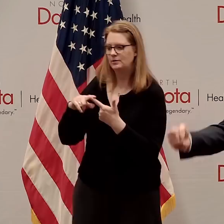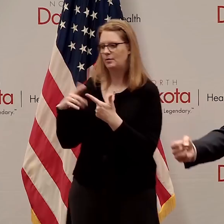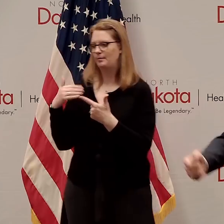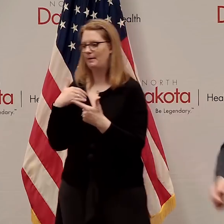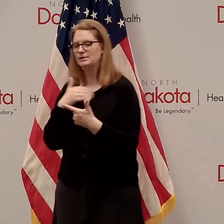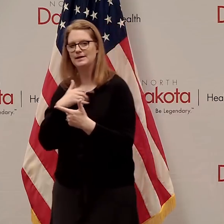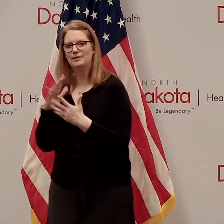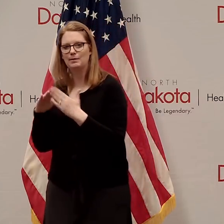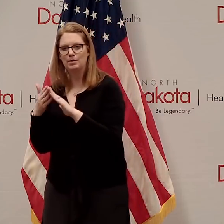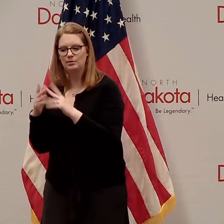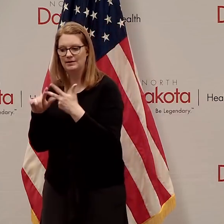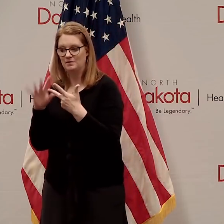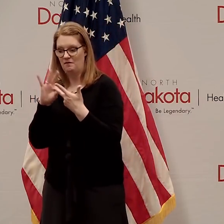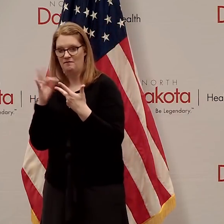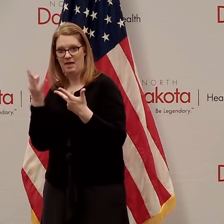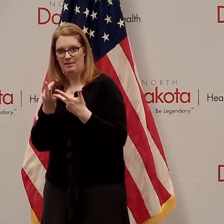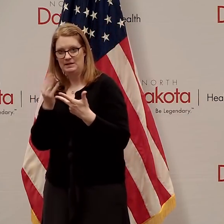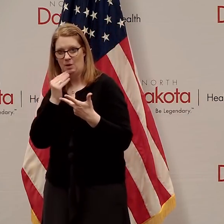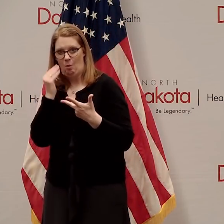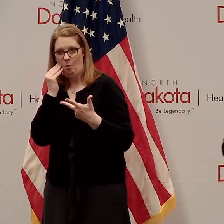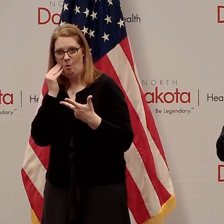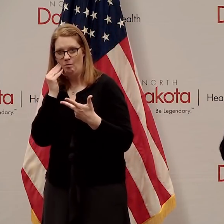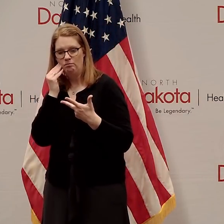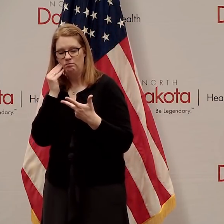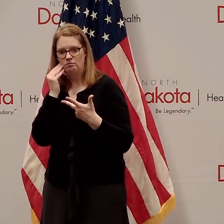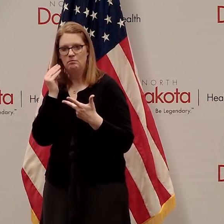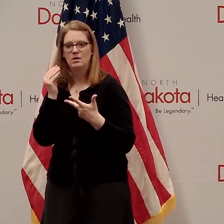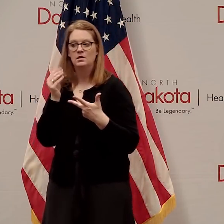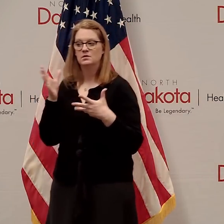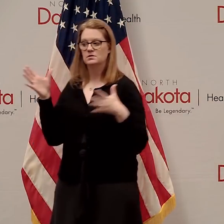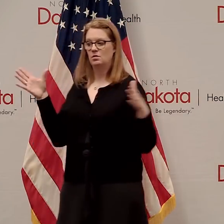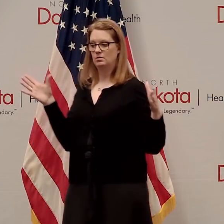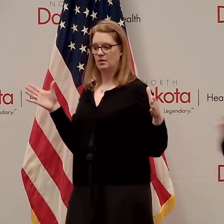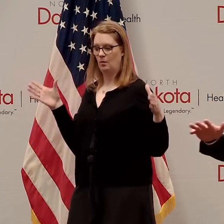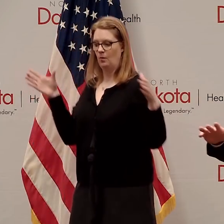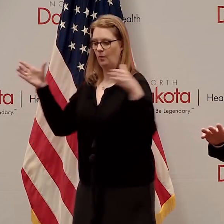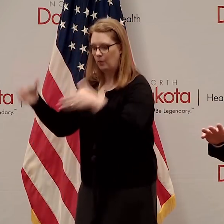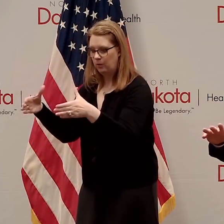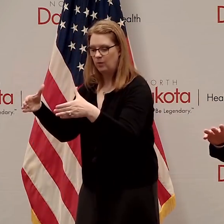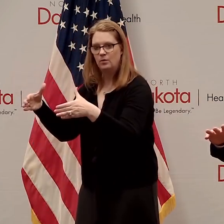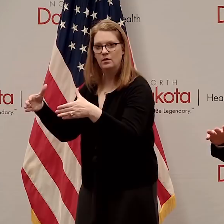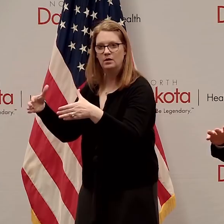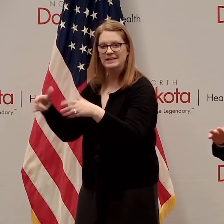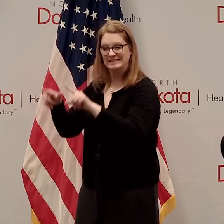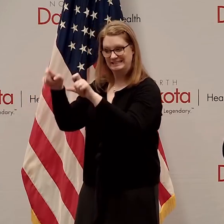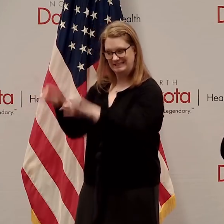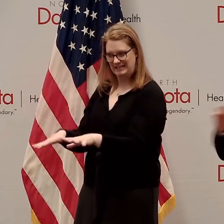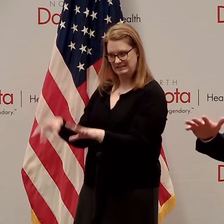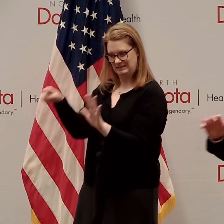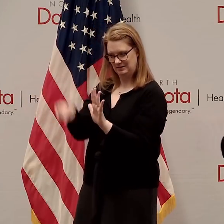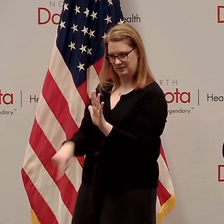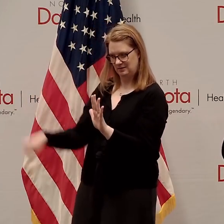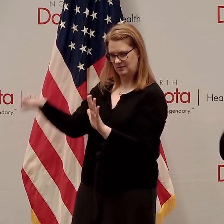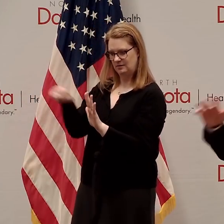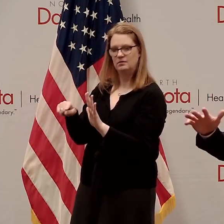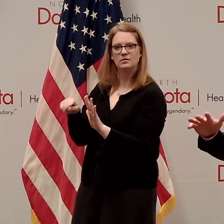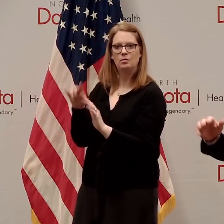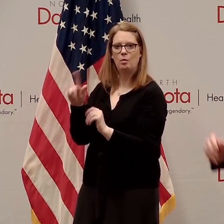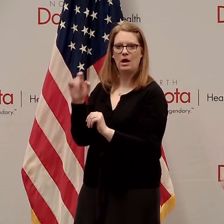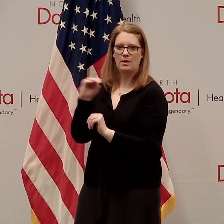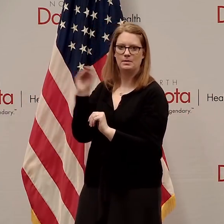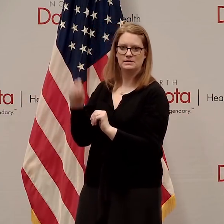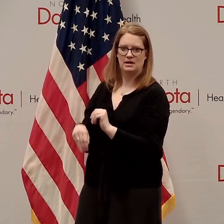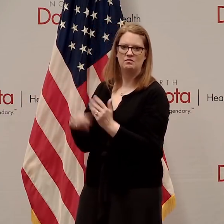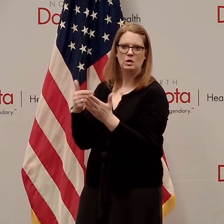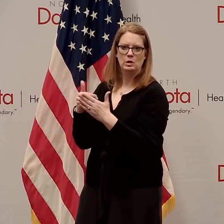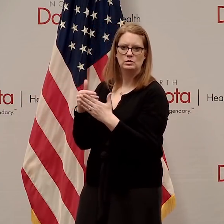community or family members at home. And we're going to go and do testing for all of 100% of those people that had